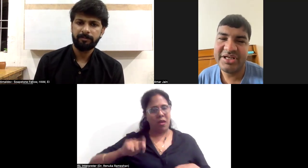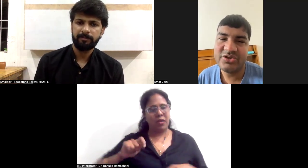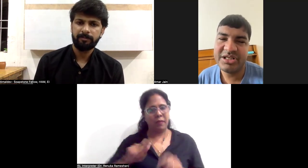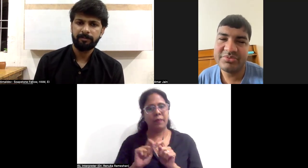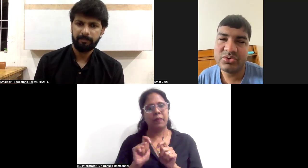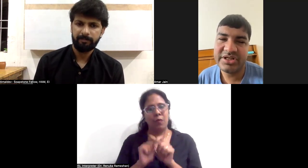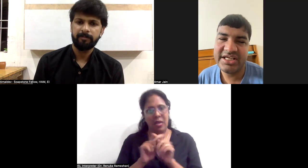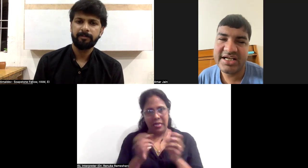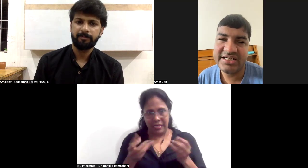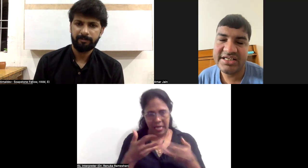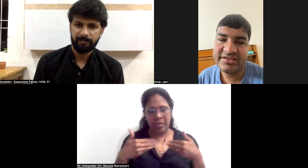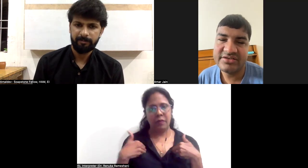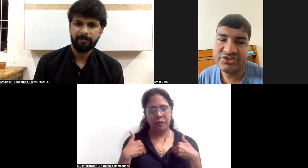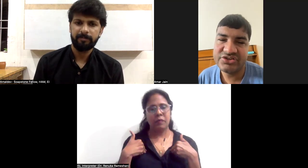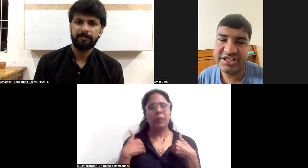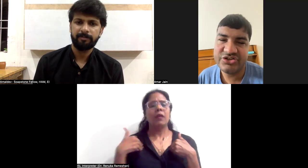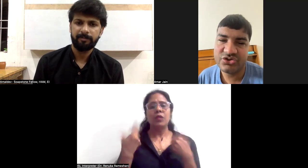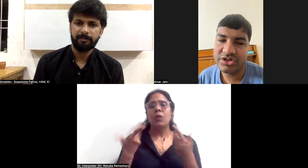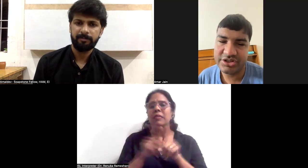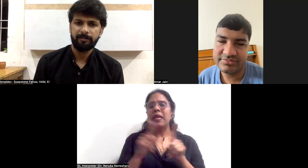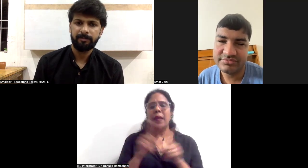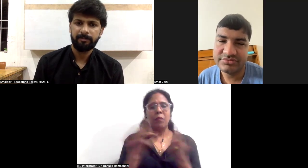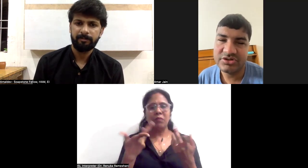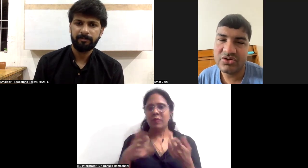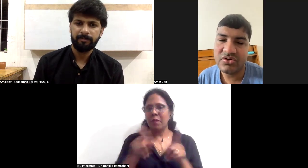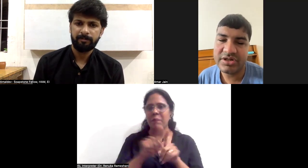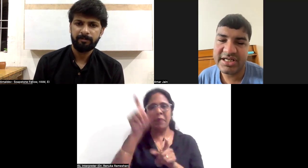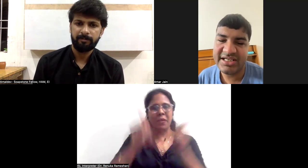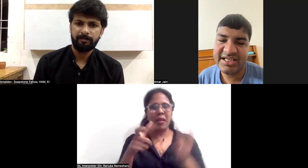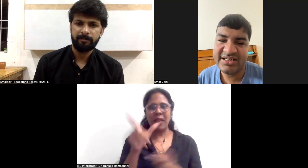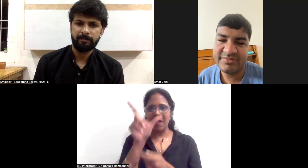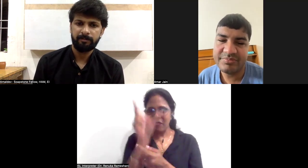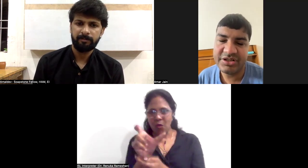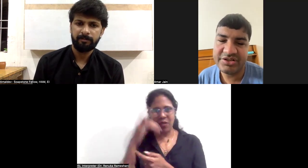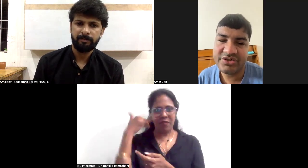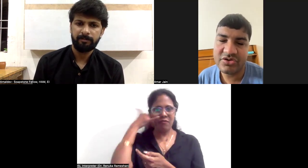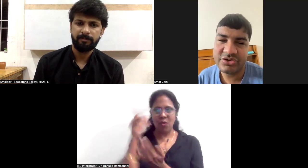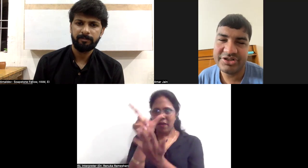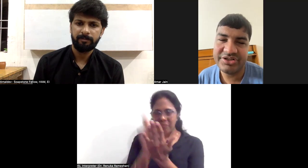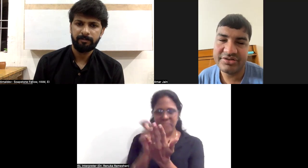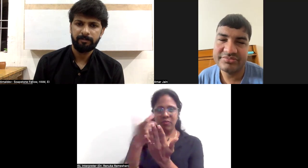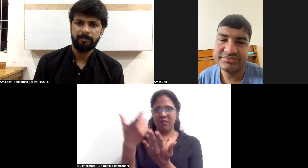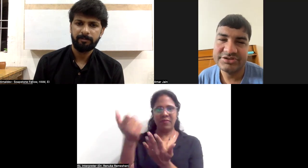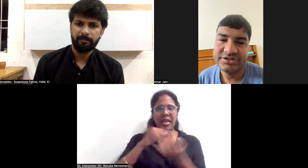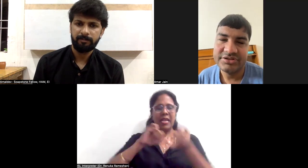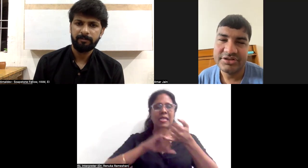for me to be able to read any screenshot or any printed